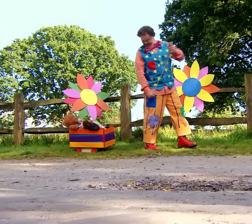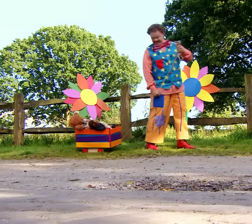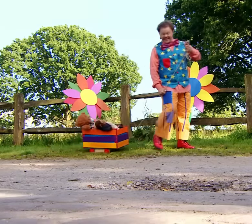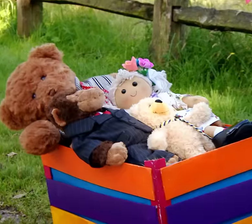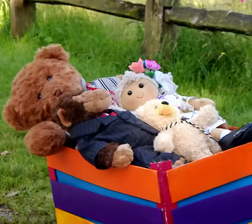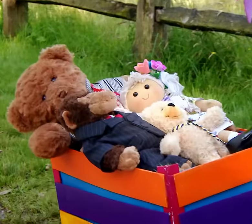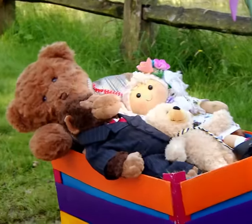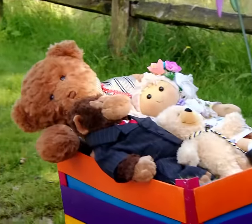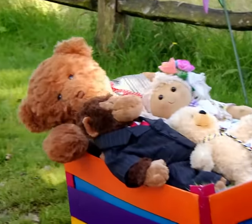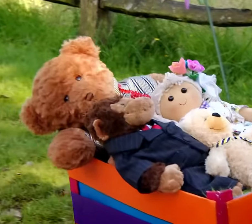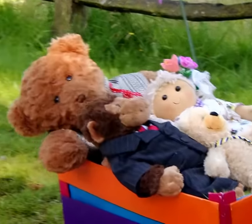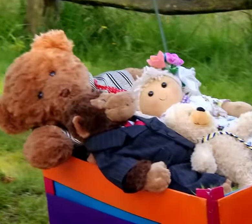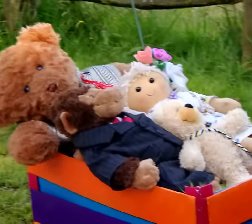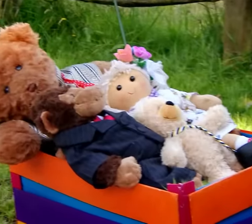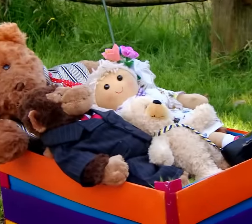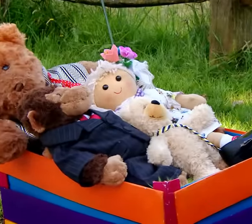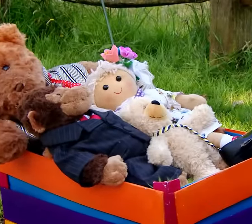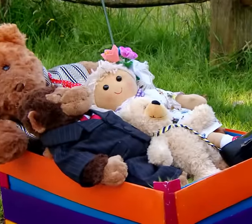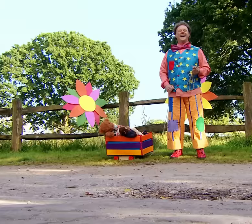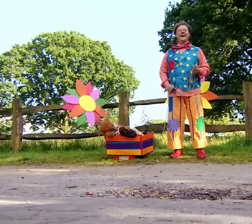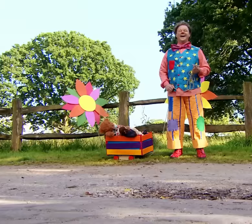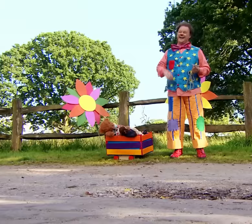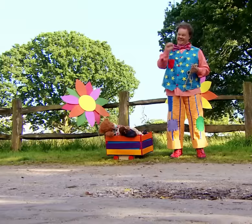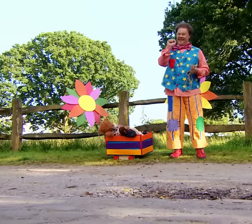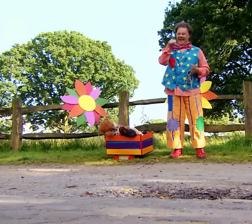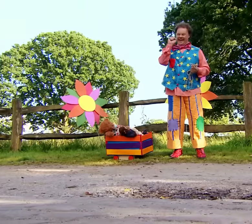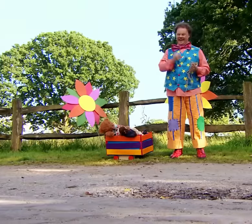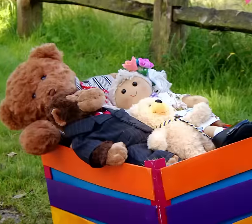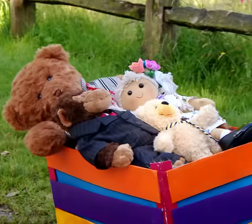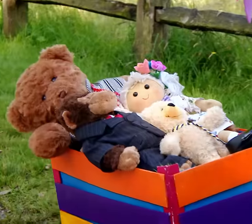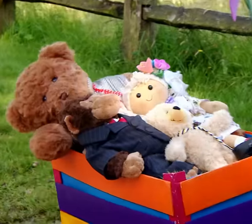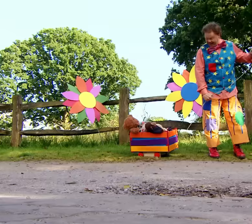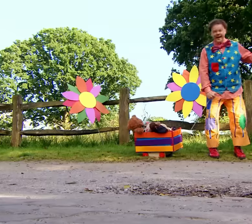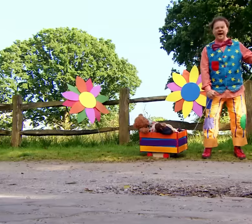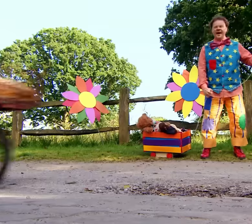Are the toys safe in the cart, Mr. Tumble? Oh, yes!